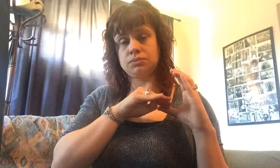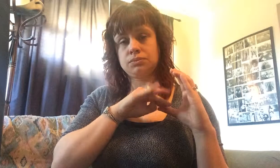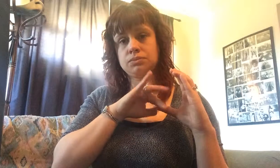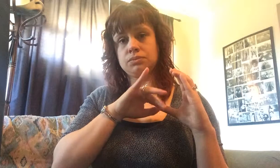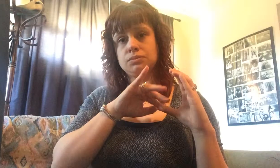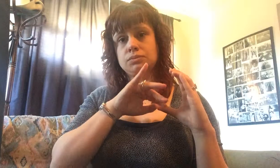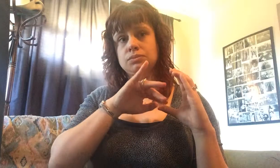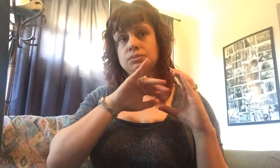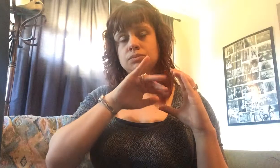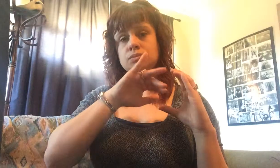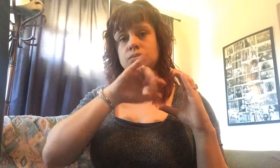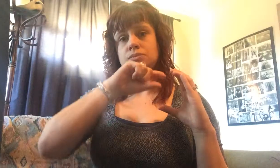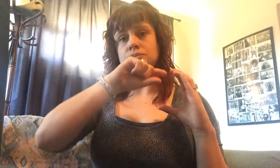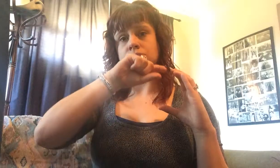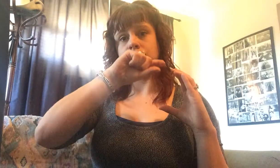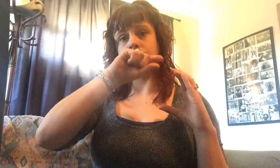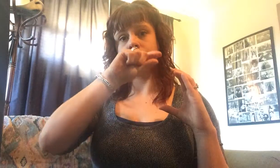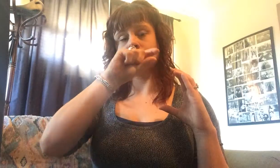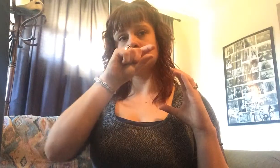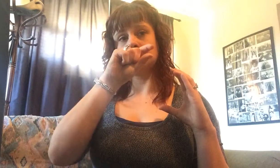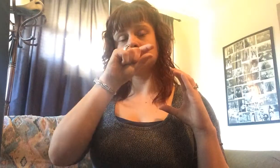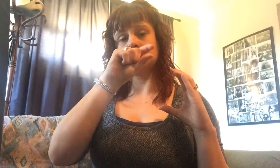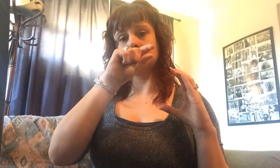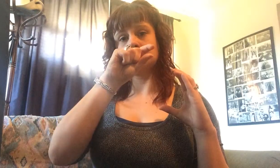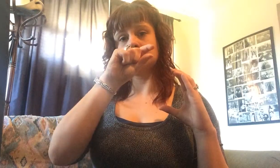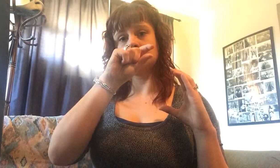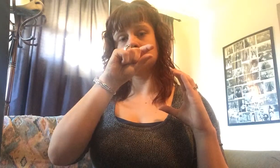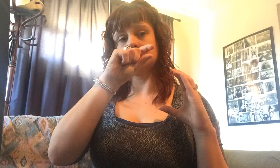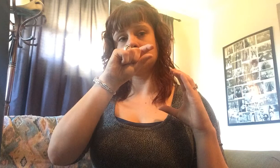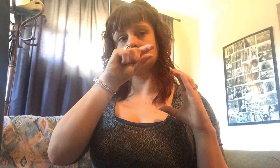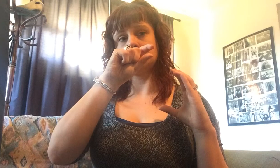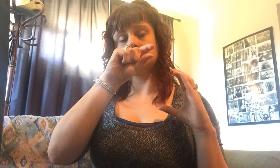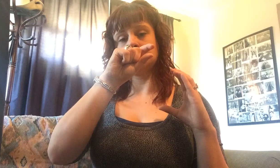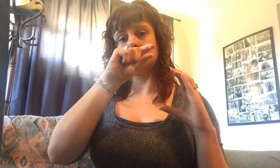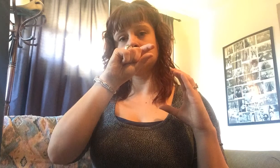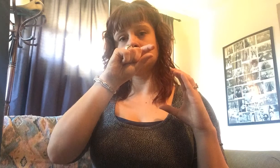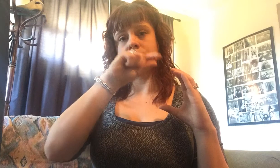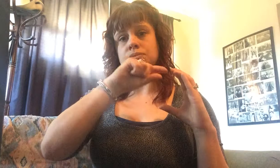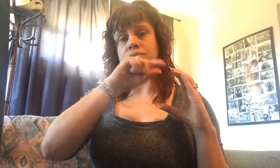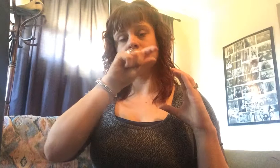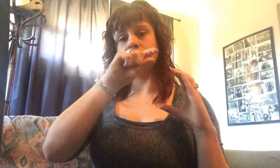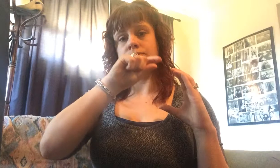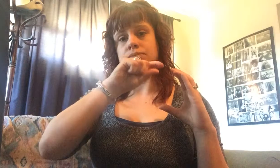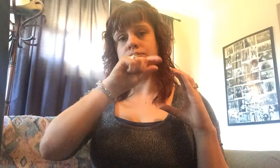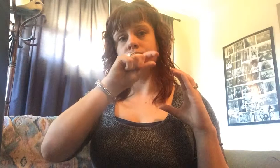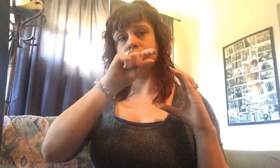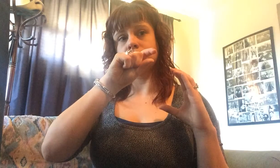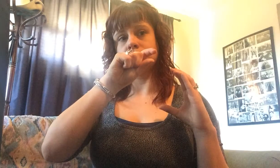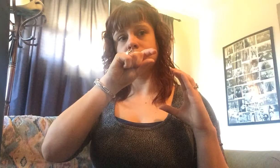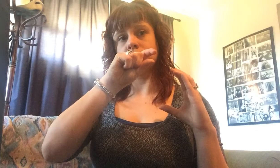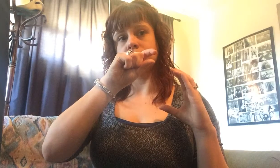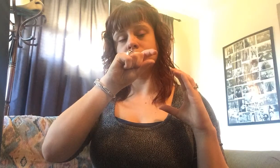to this blood vessel This is going to represent the pulmonary artery